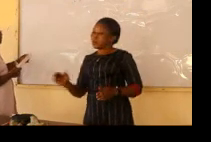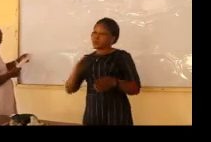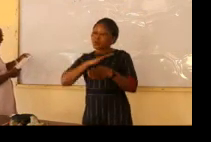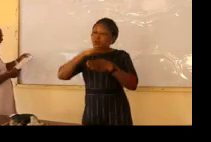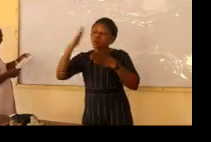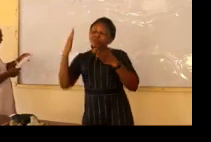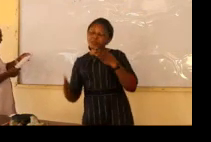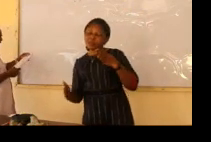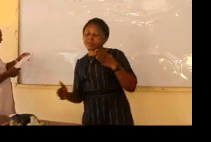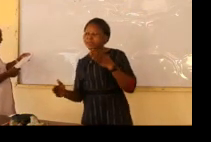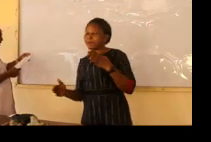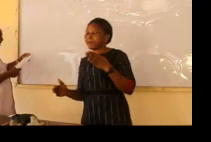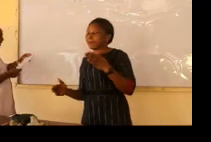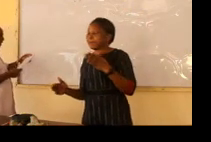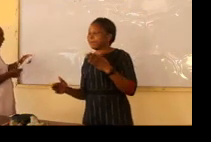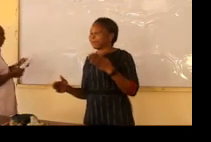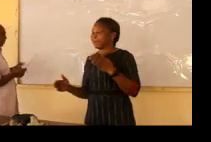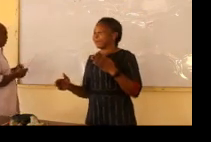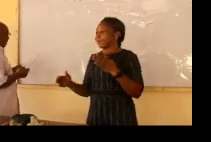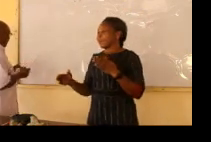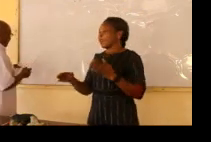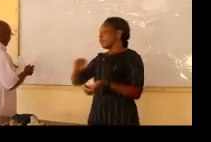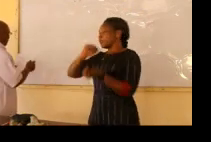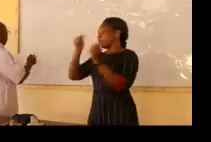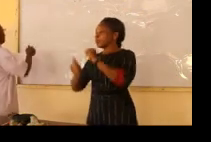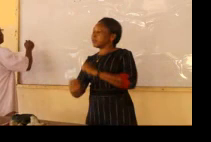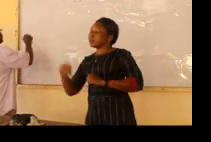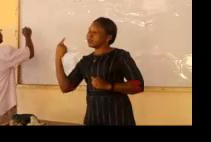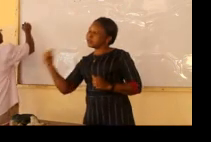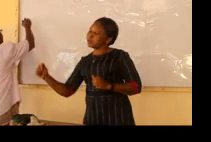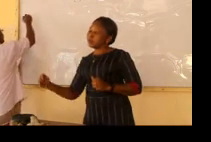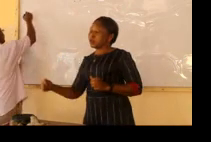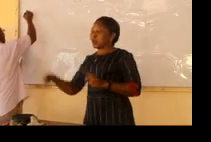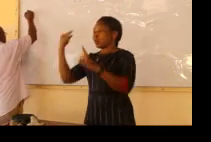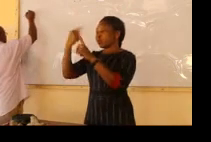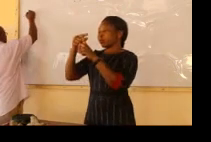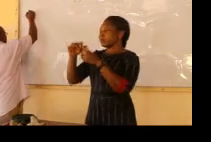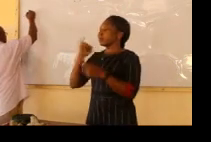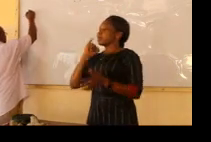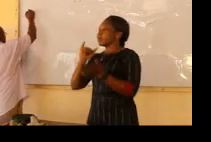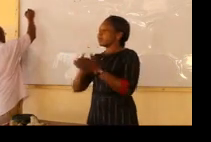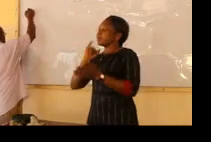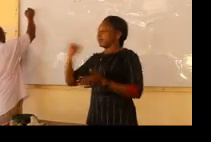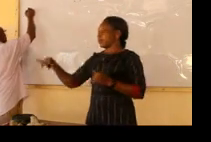completely replace the underlined words.